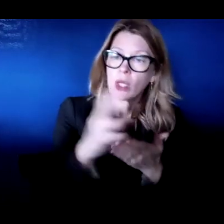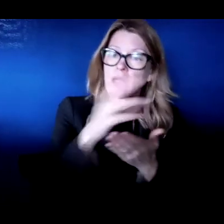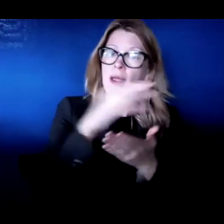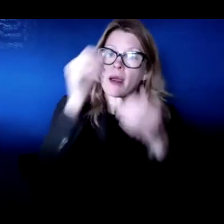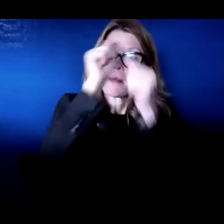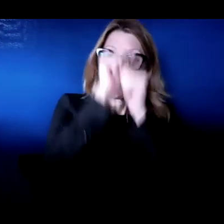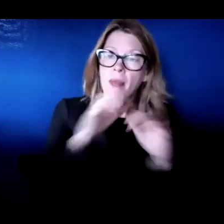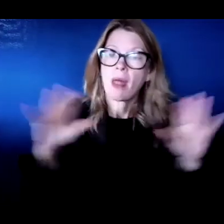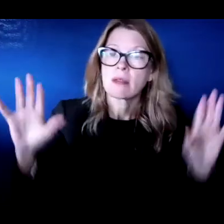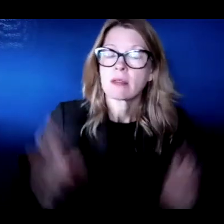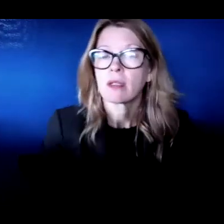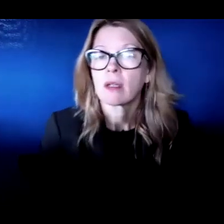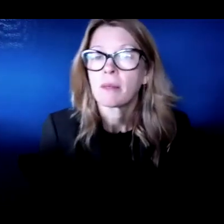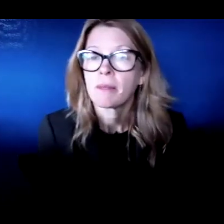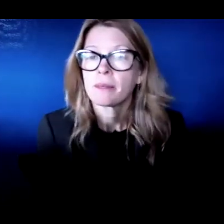blessed,